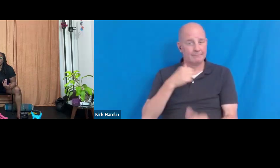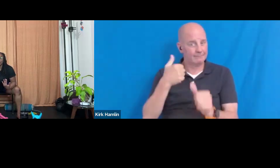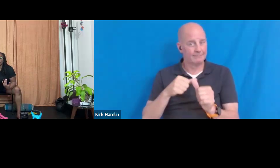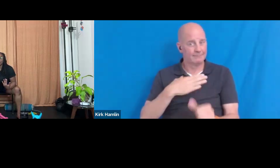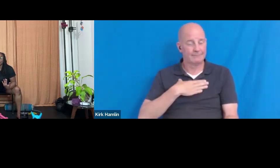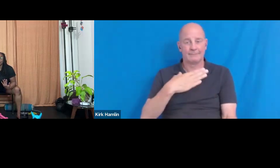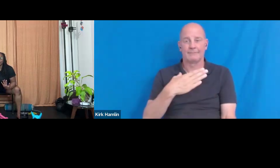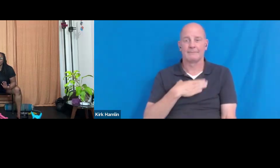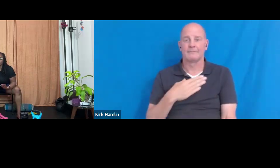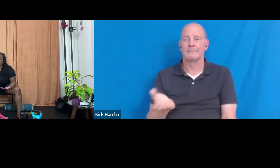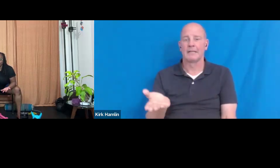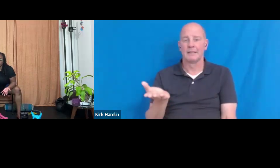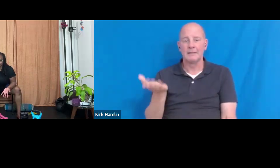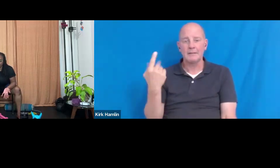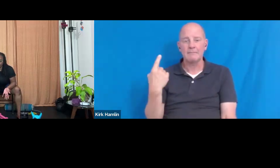Pull it up.